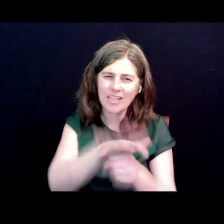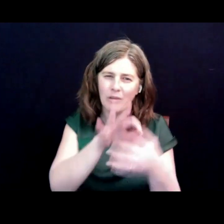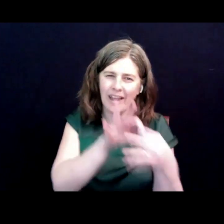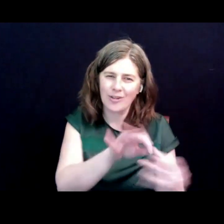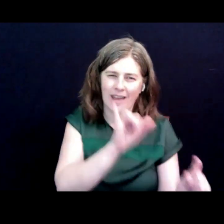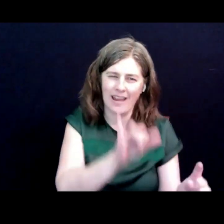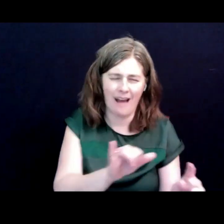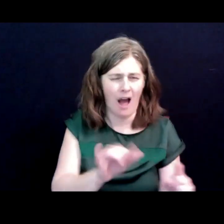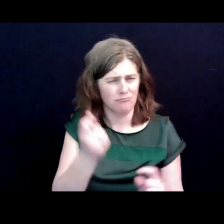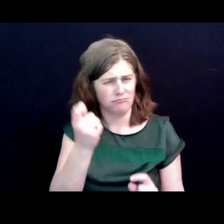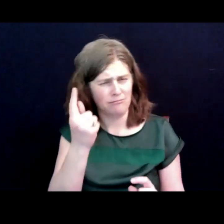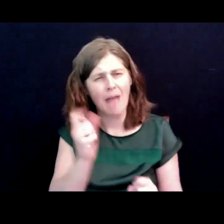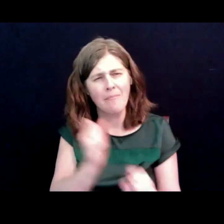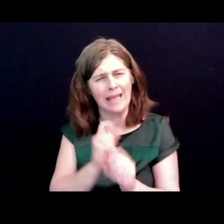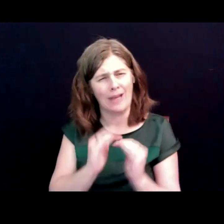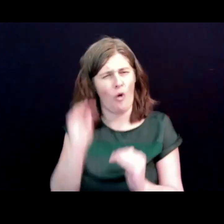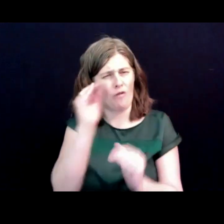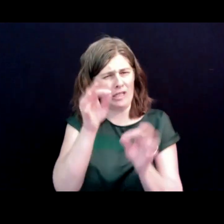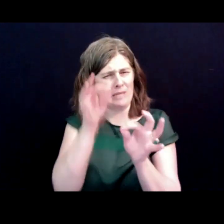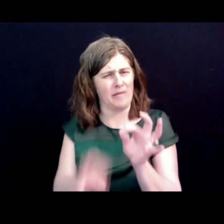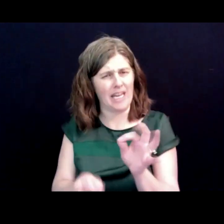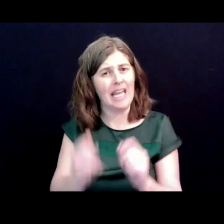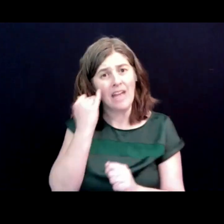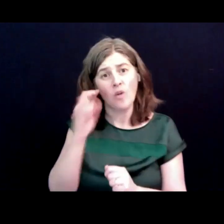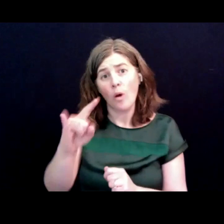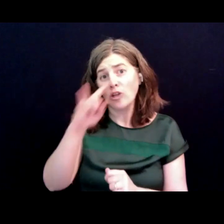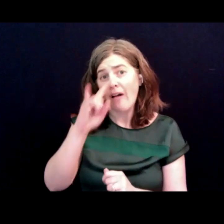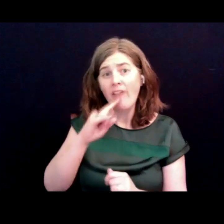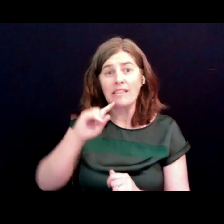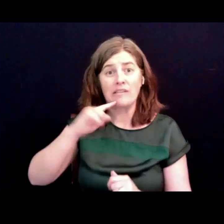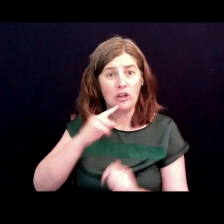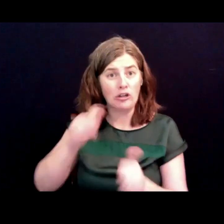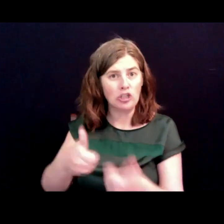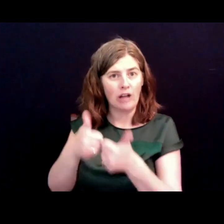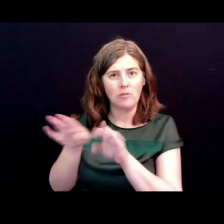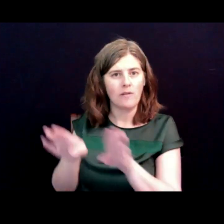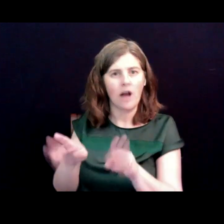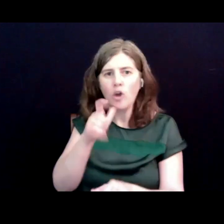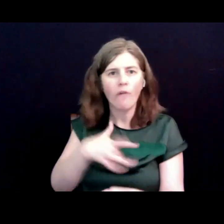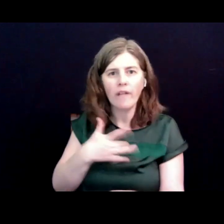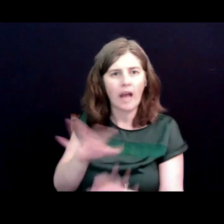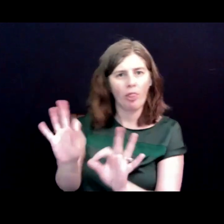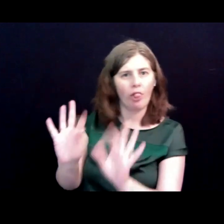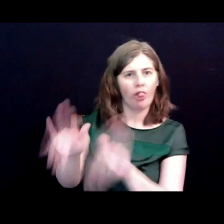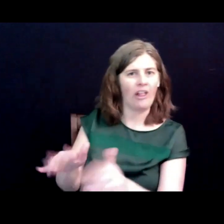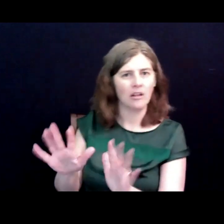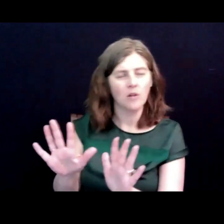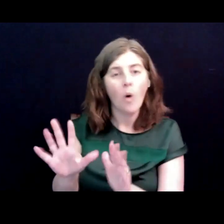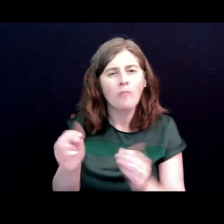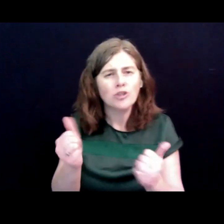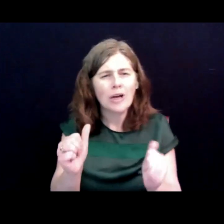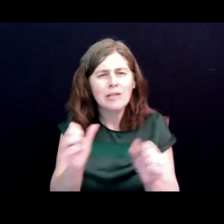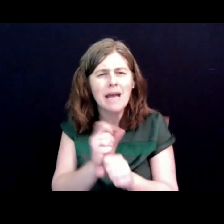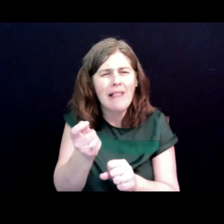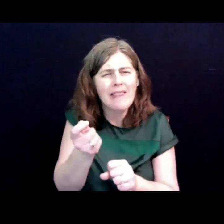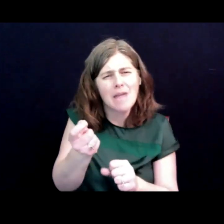totally simplifying a lot. So if your child has severe challenging behaviors, I'm not minimizing those things. And yet I'm trying to make a little bit of